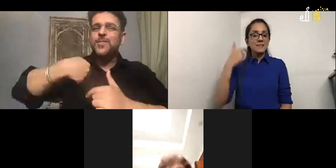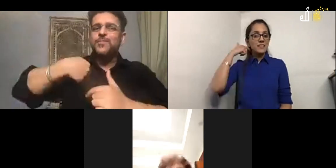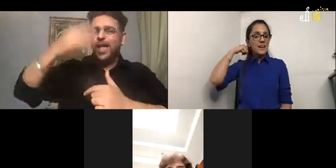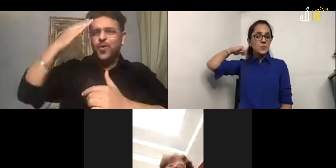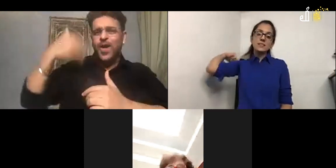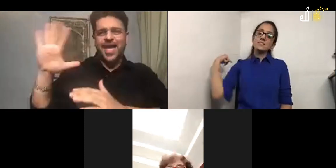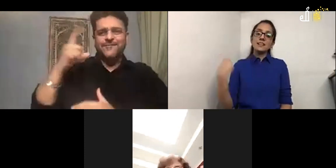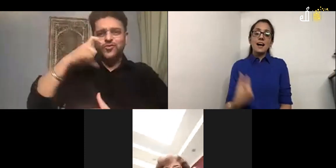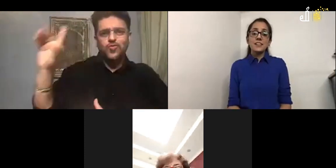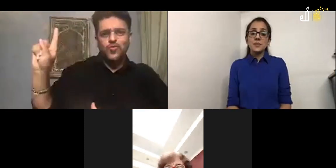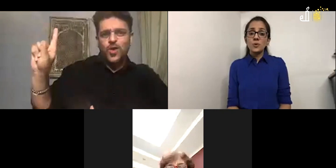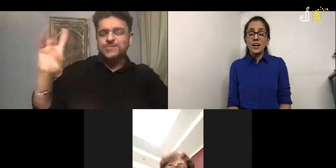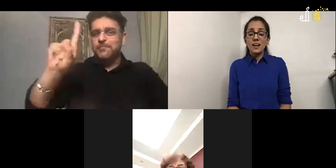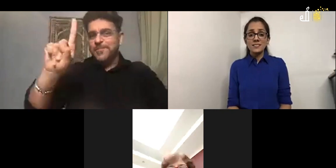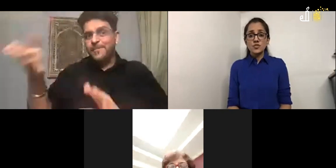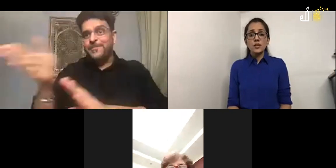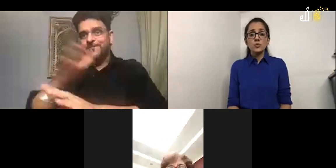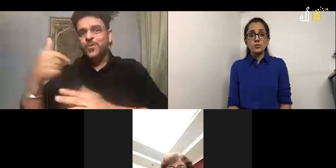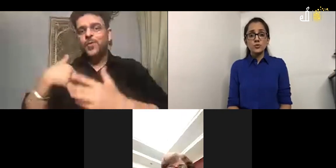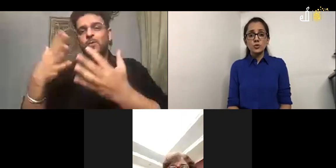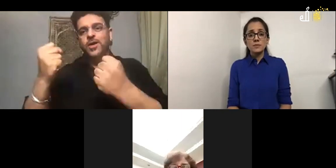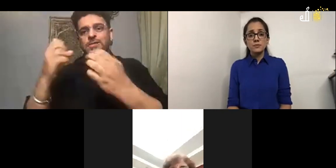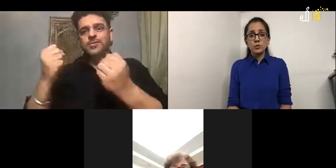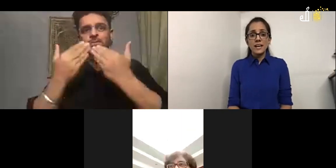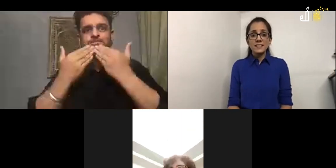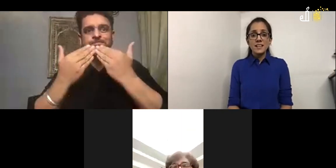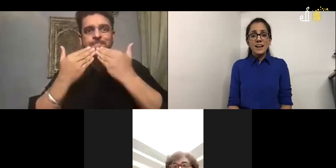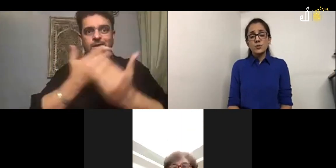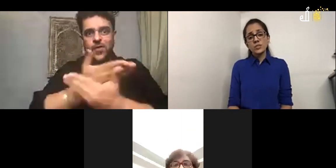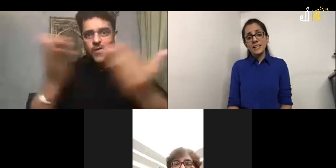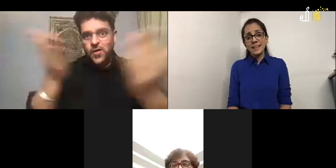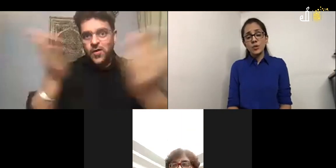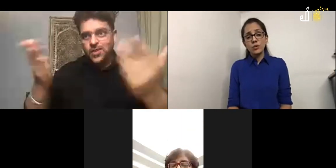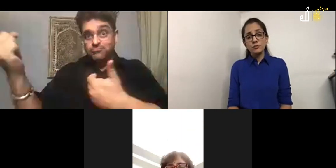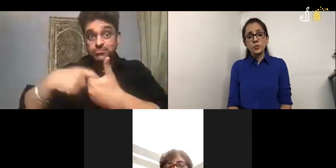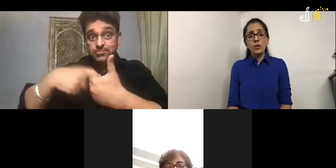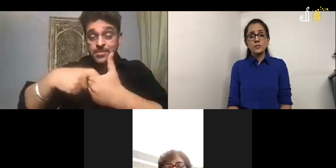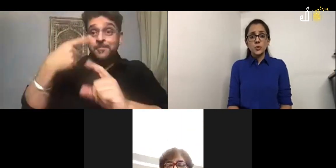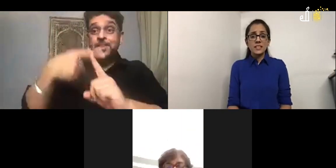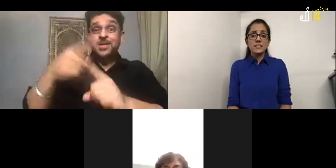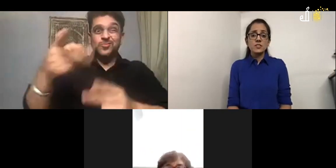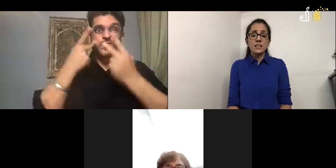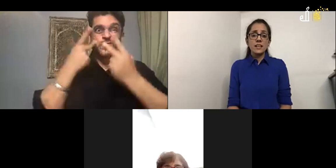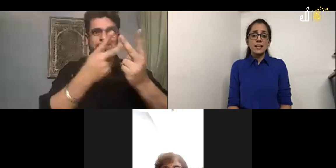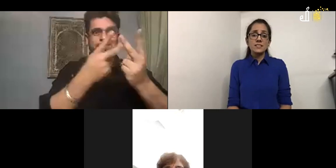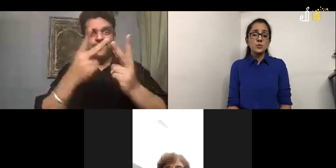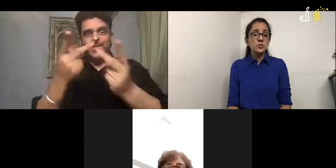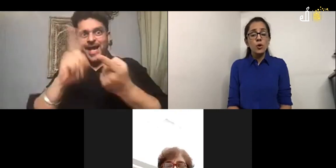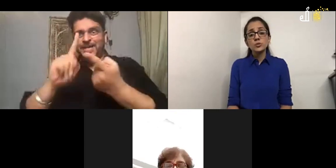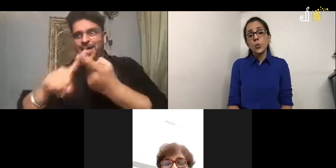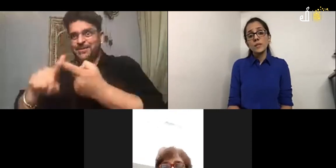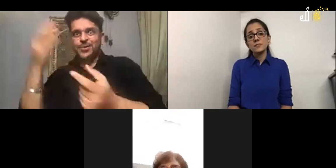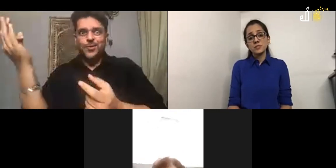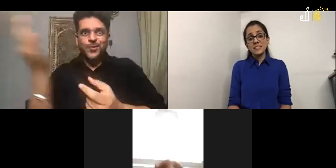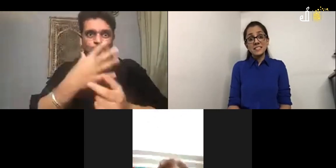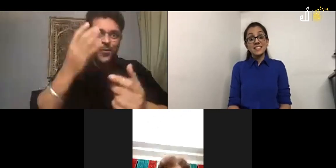Great. I am the last one. I know there's Charu also, but before that, I just want to thank all of you all for joining in today. And you saw